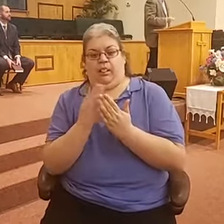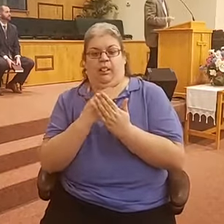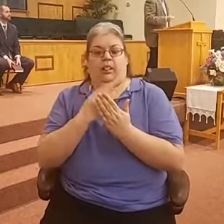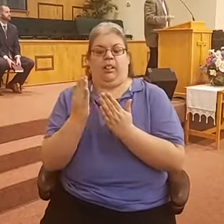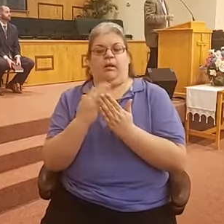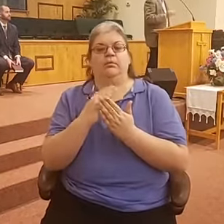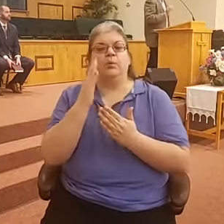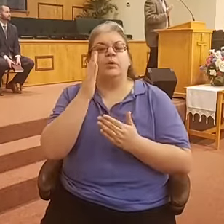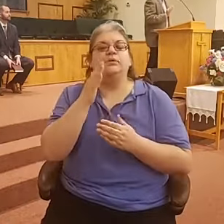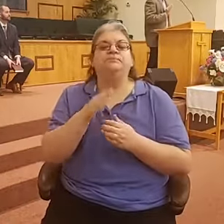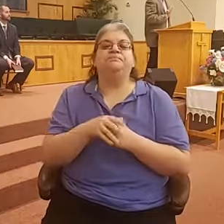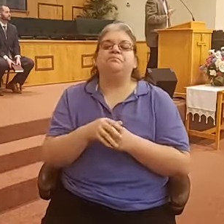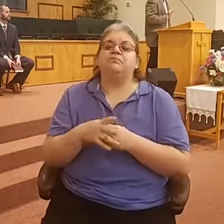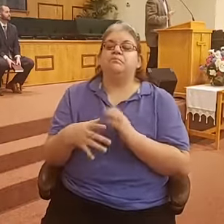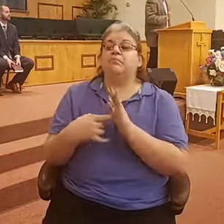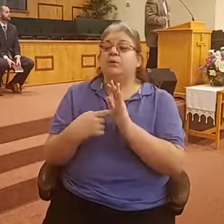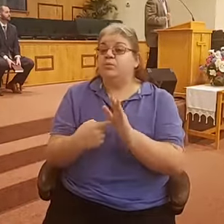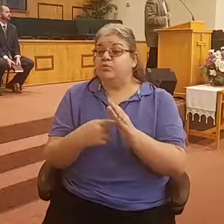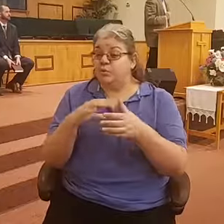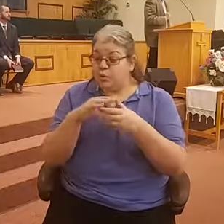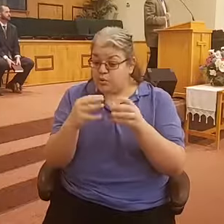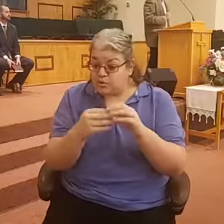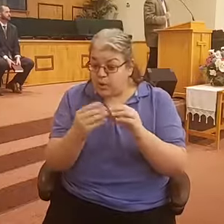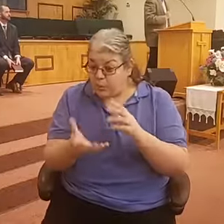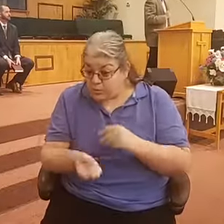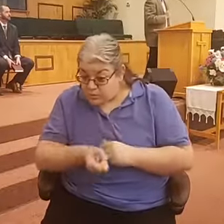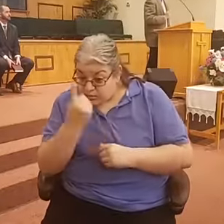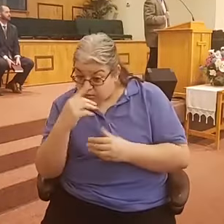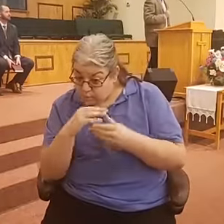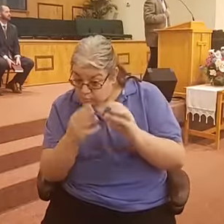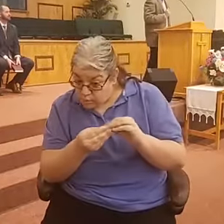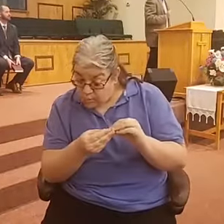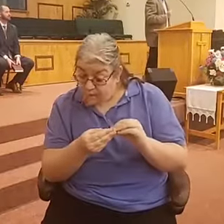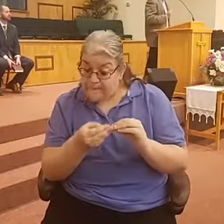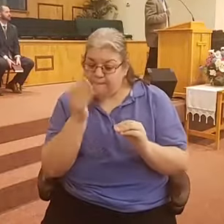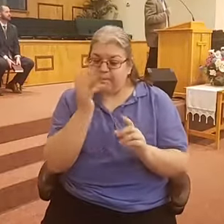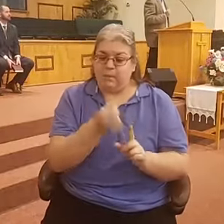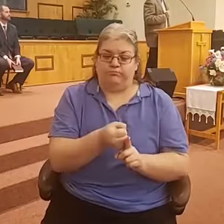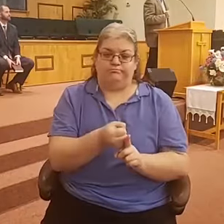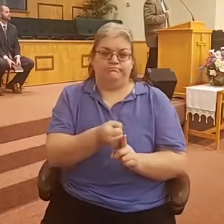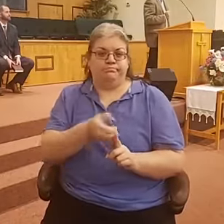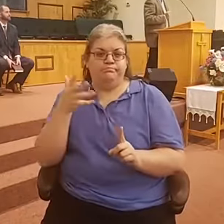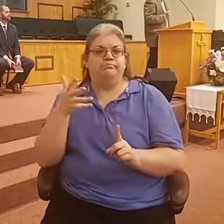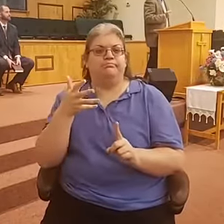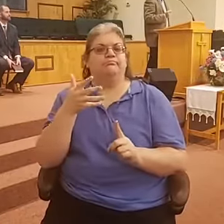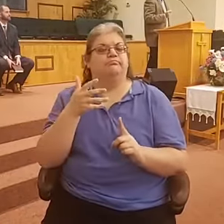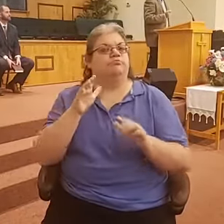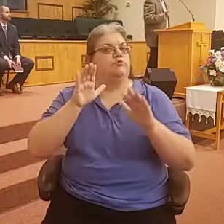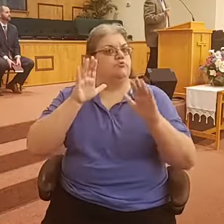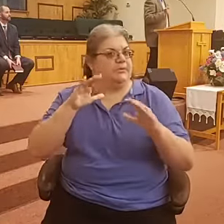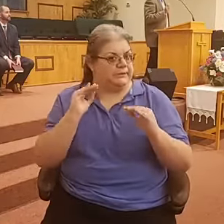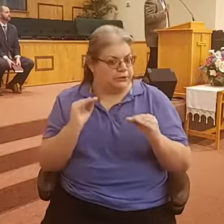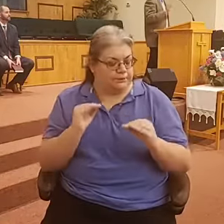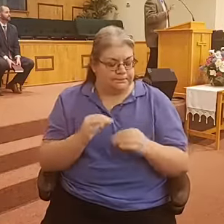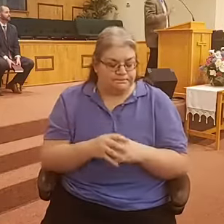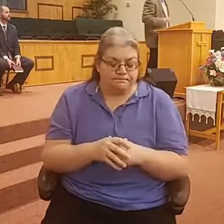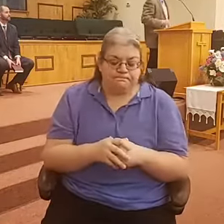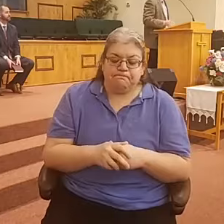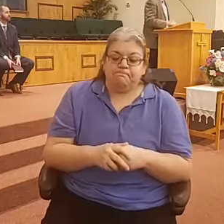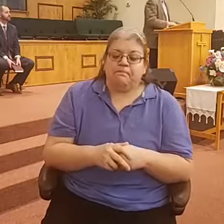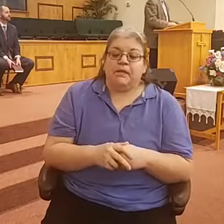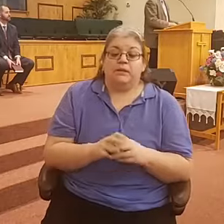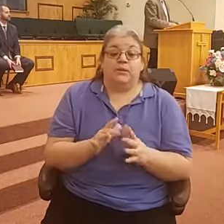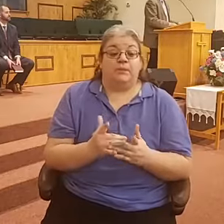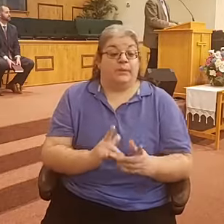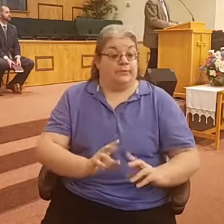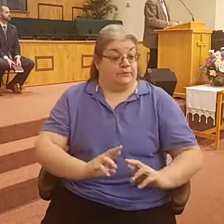story. And I want you to understand the story, and from that story, we're going to pull out some great teaching. So have your Bible